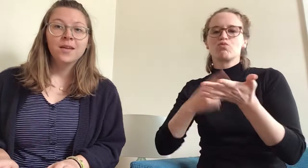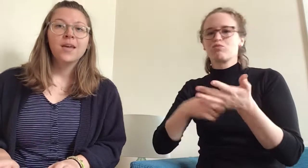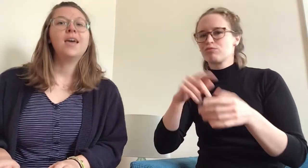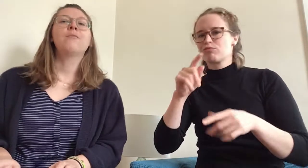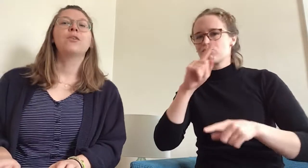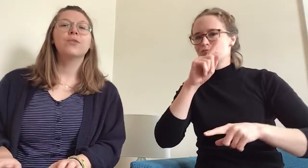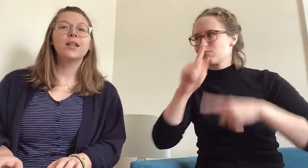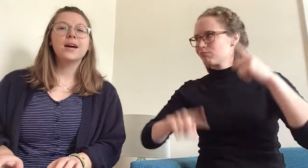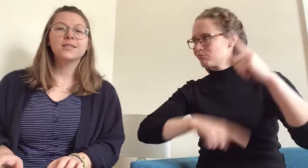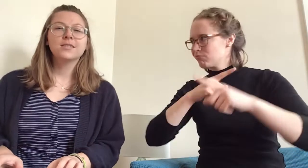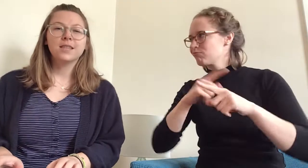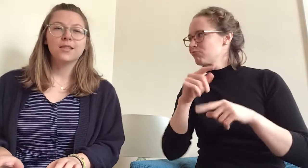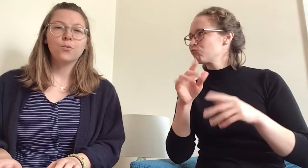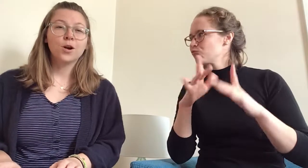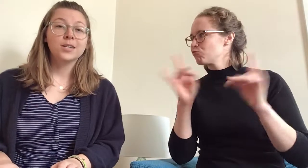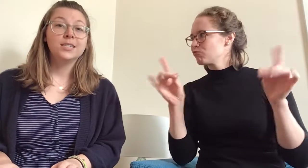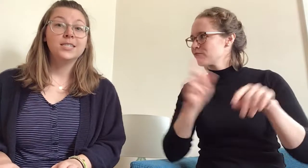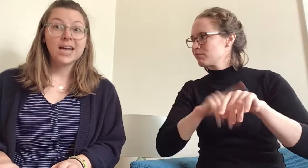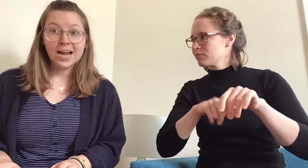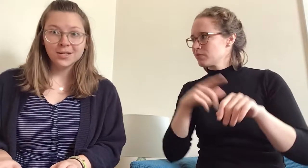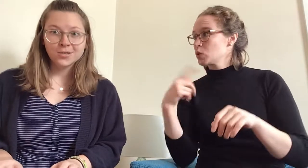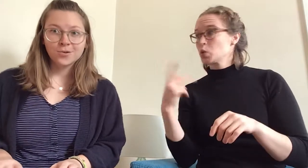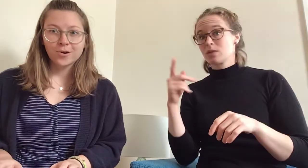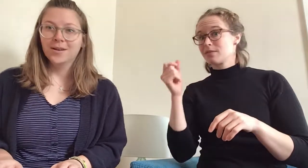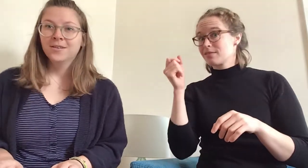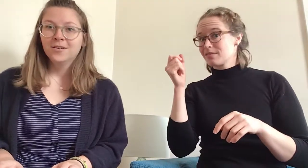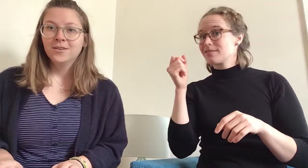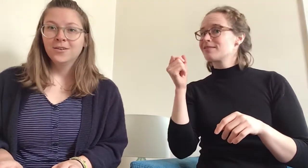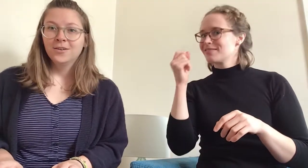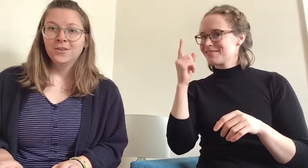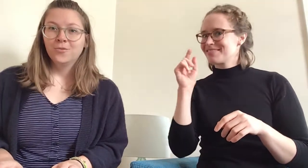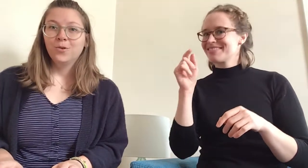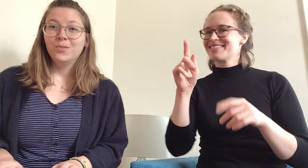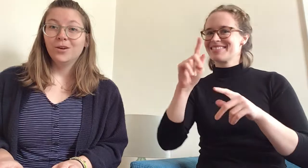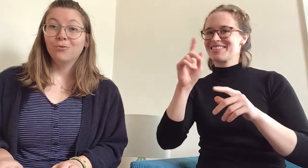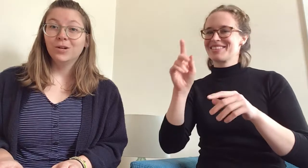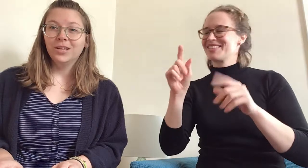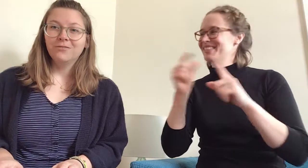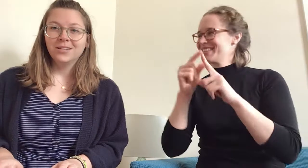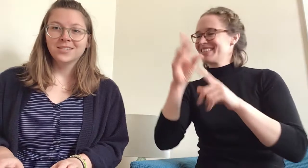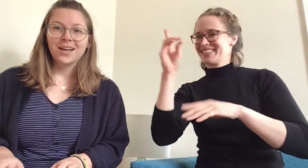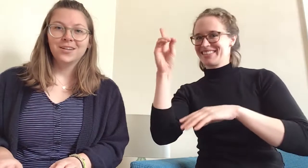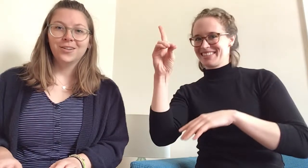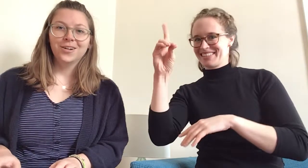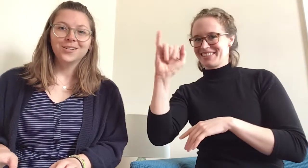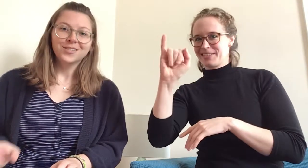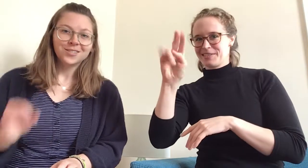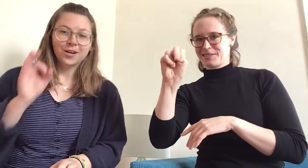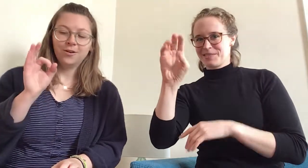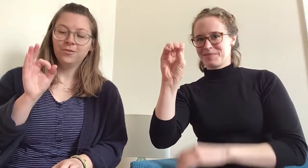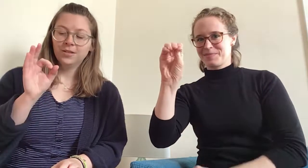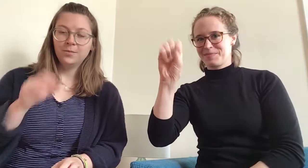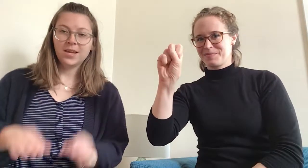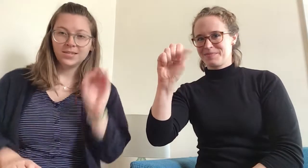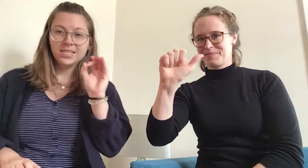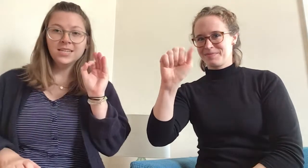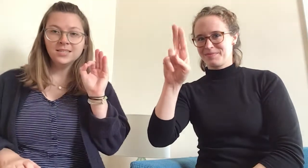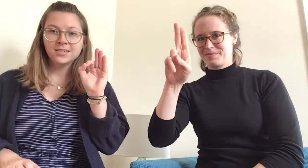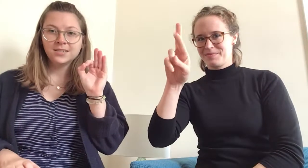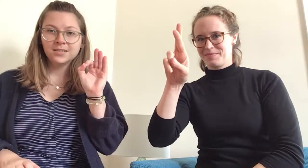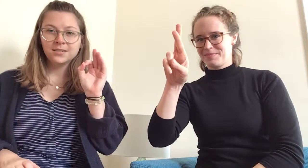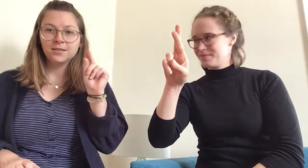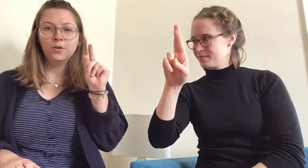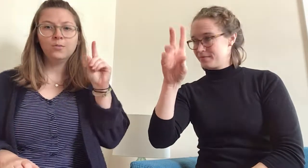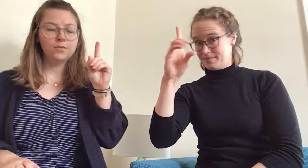time, and we realized that the word dinosaur would be a really fun sign to learn. So you make a